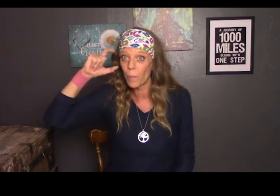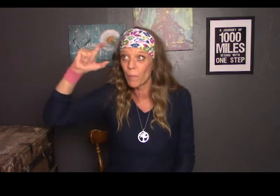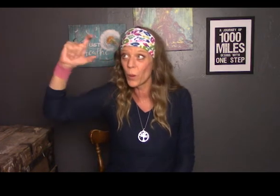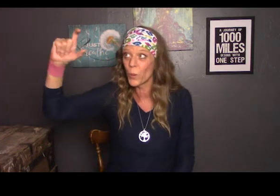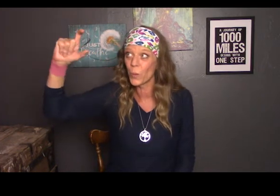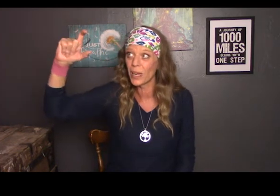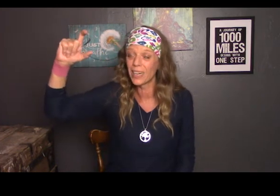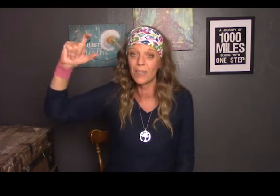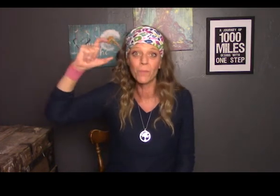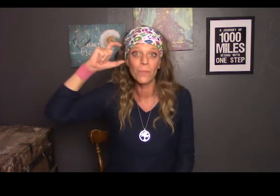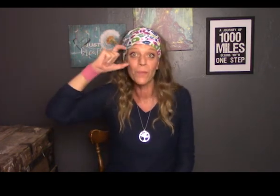Moon,